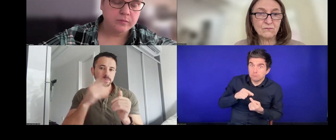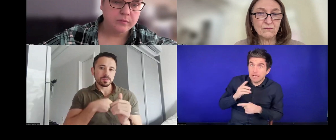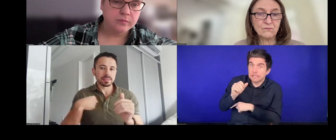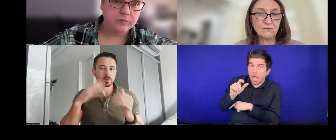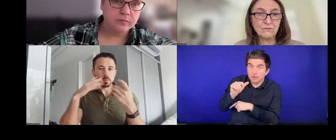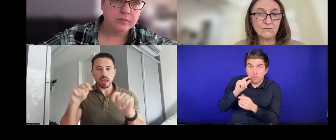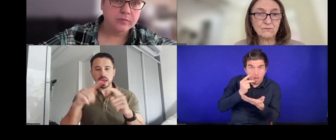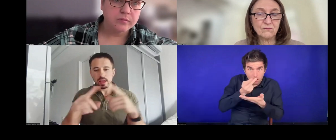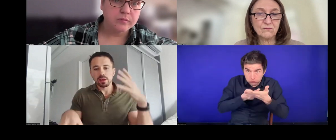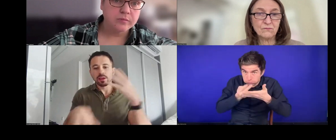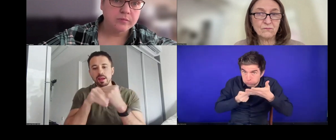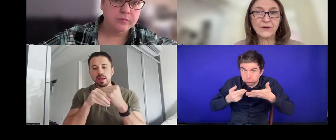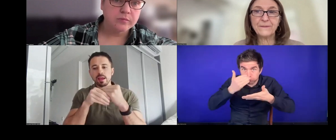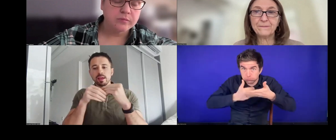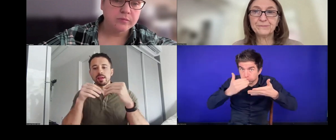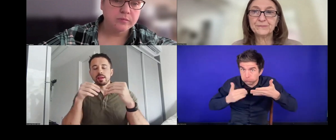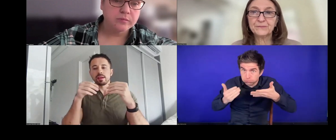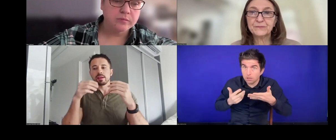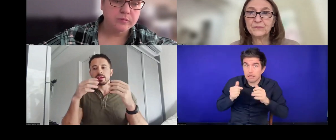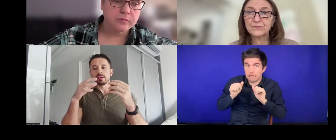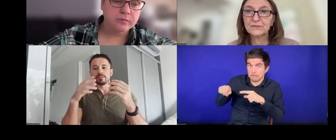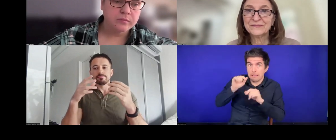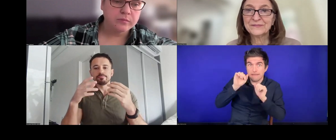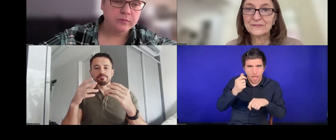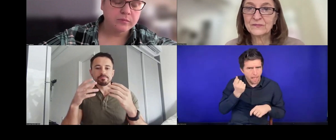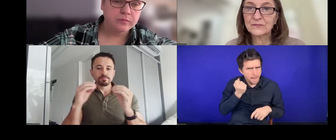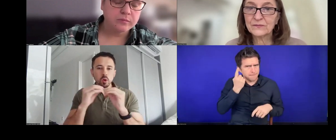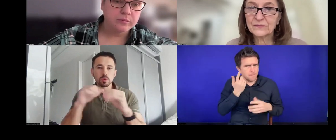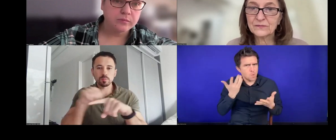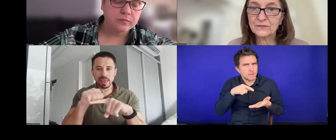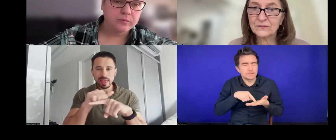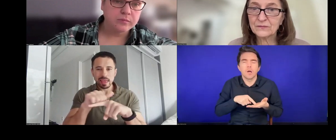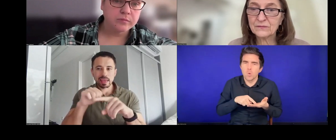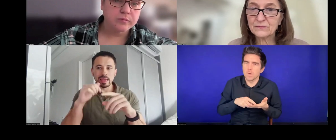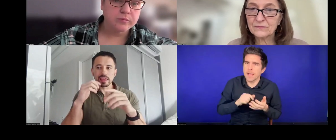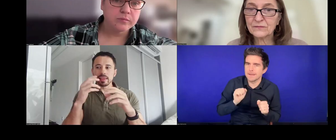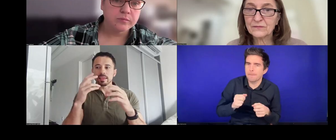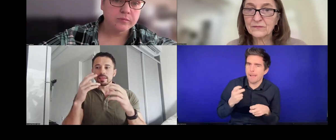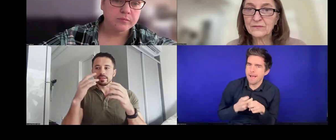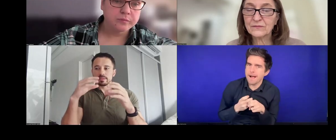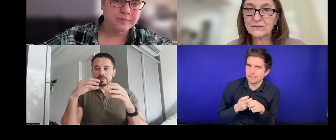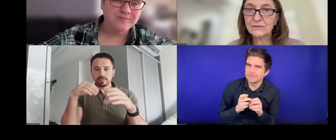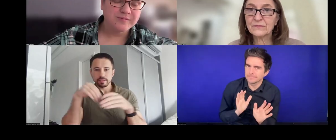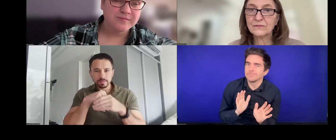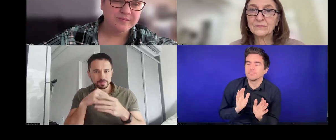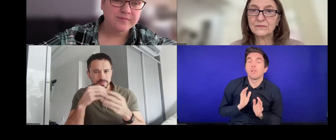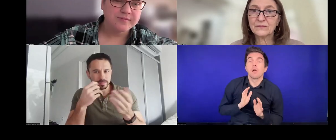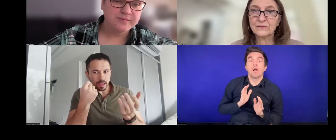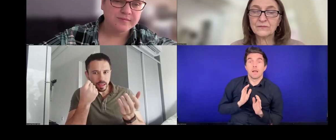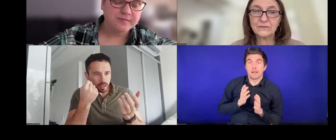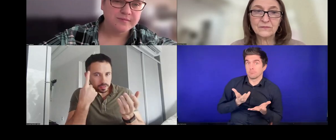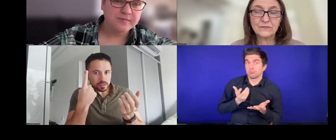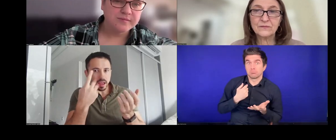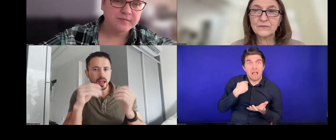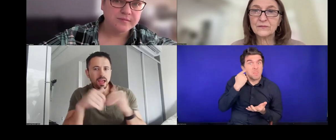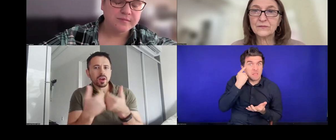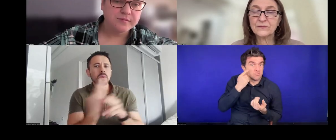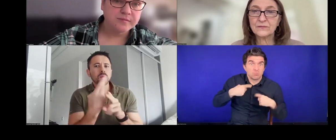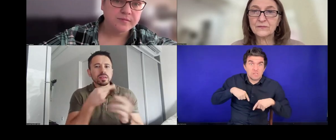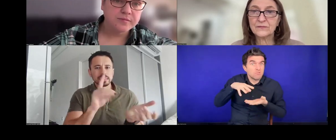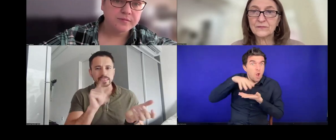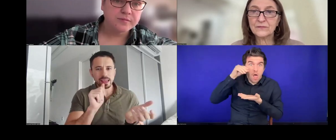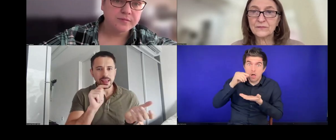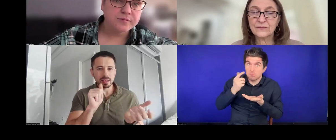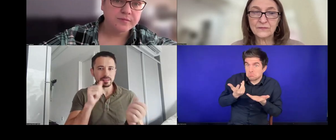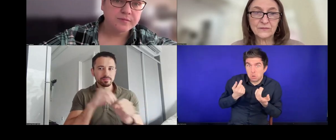challenge. And so what we've learned is to maybe try something different. The next time we do something, we